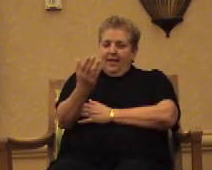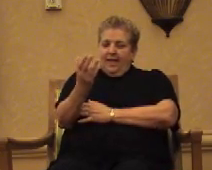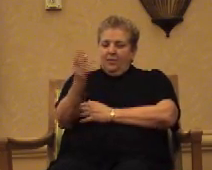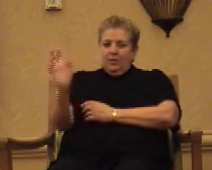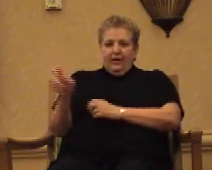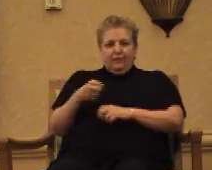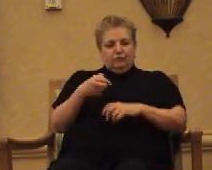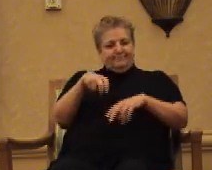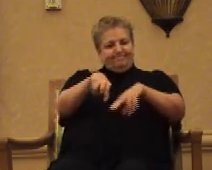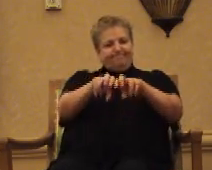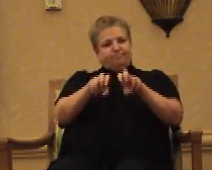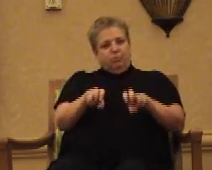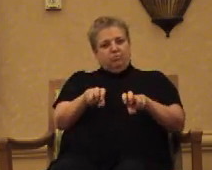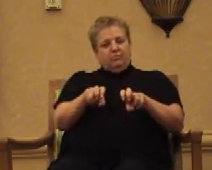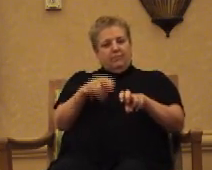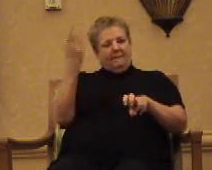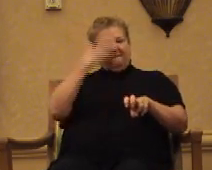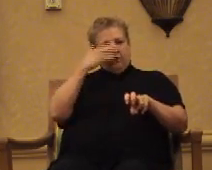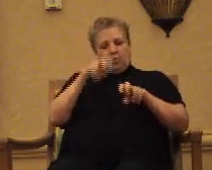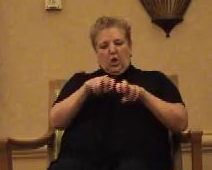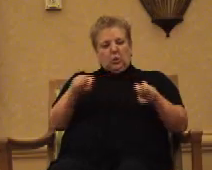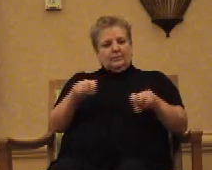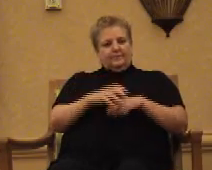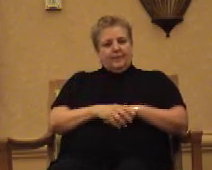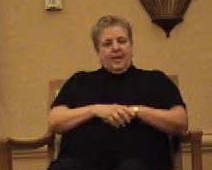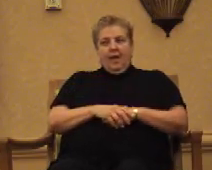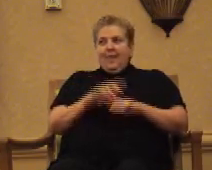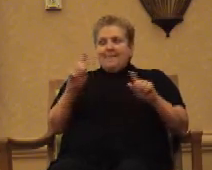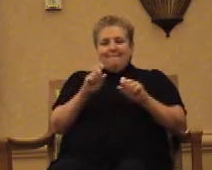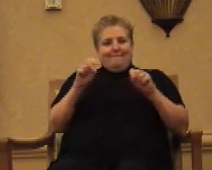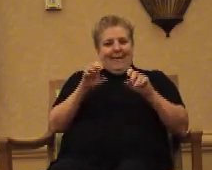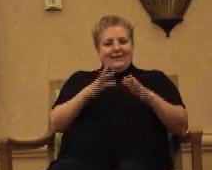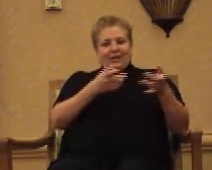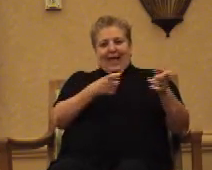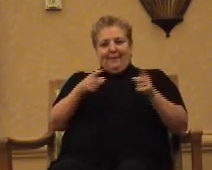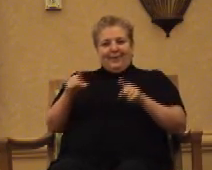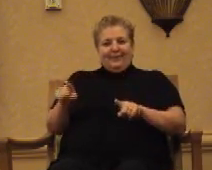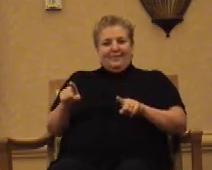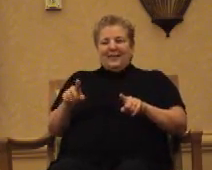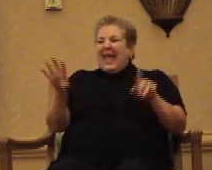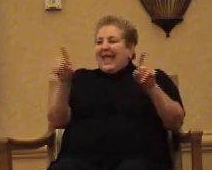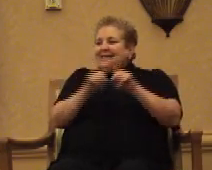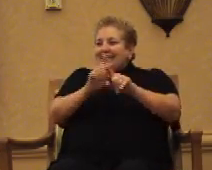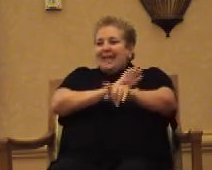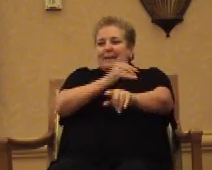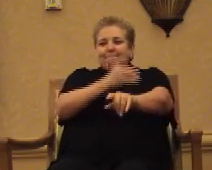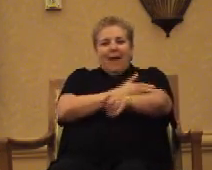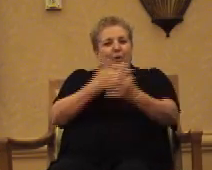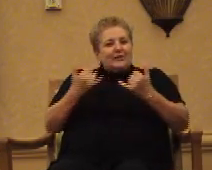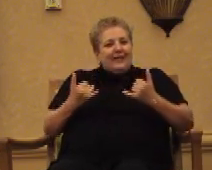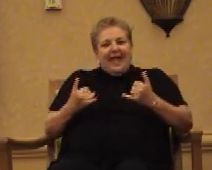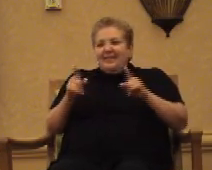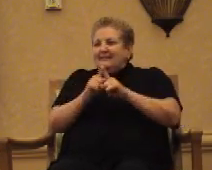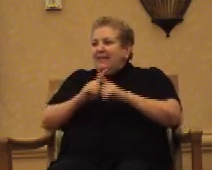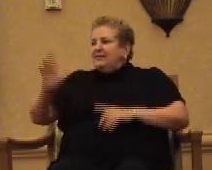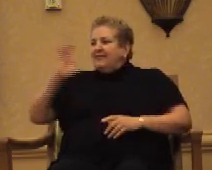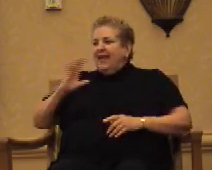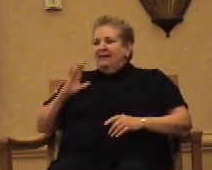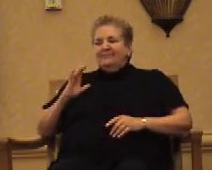and the magic happened for me. It's exactly the same power today as it was then. People share and I go, me too. All my life